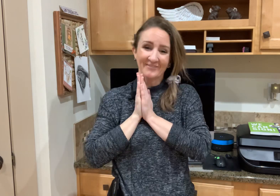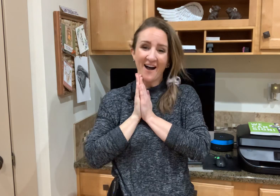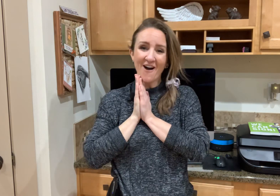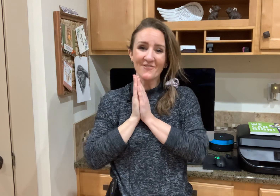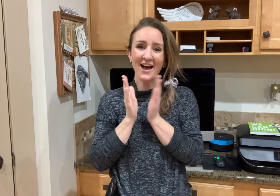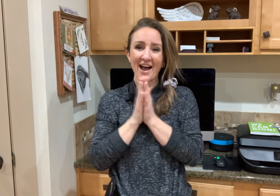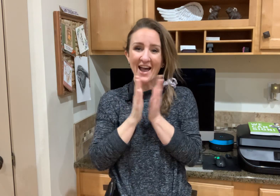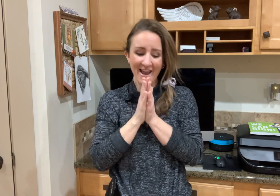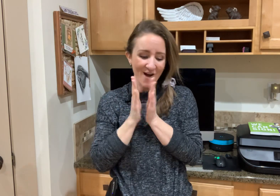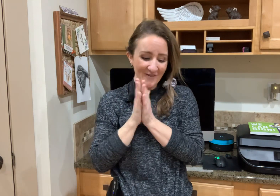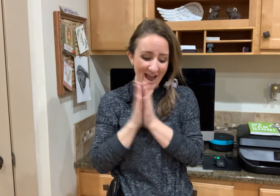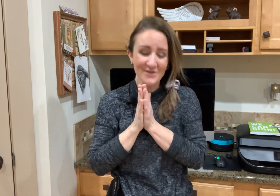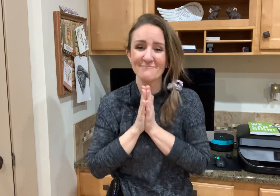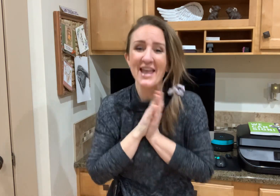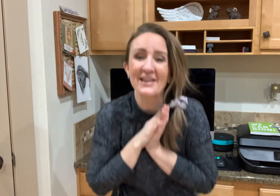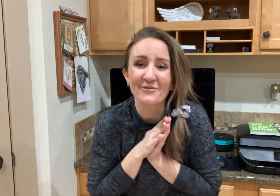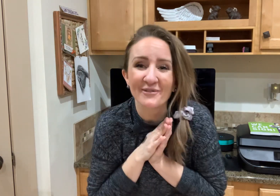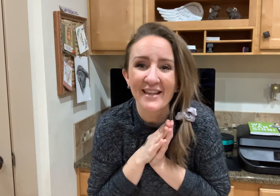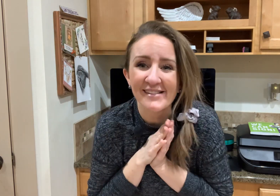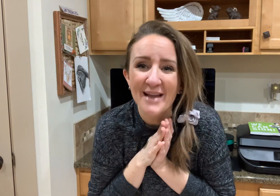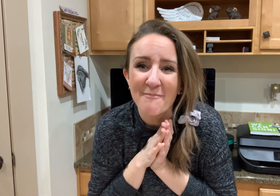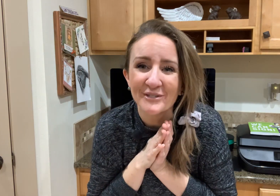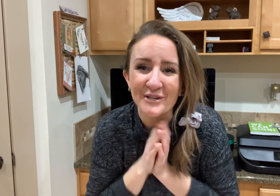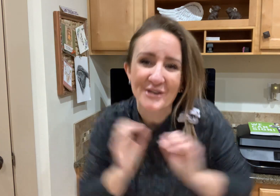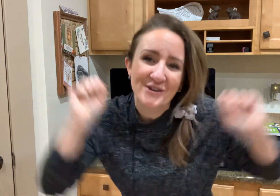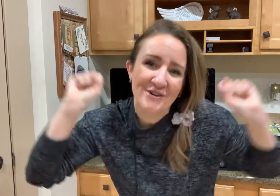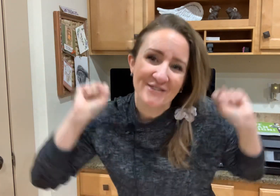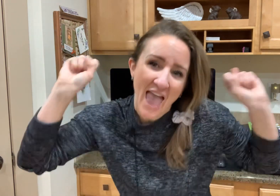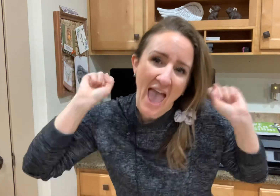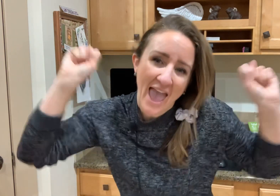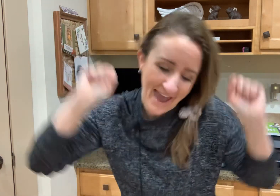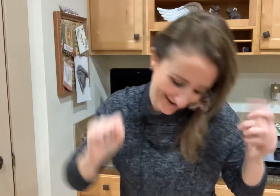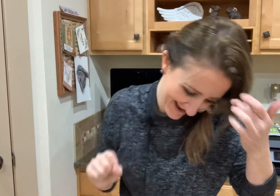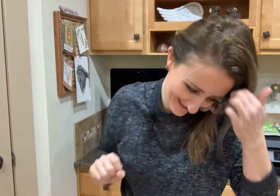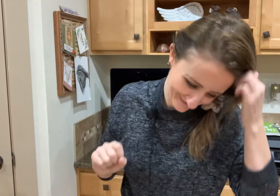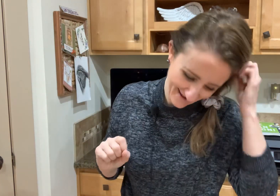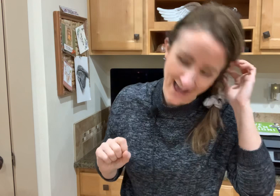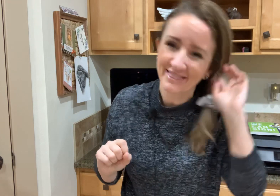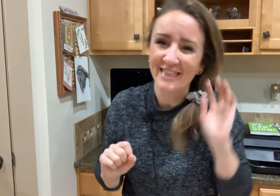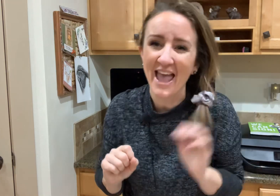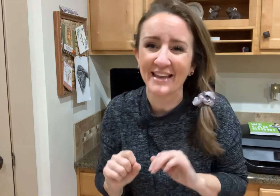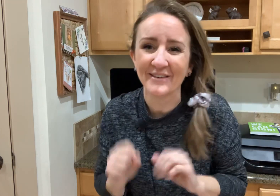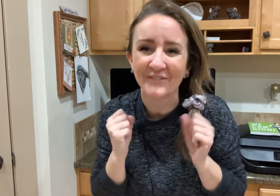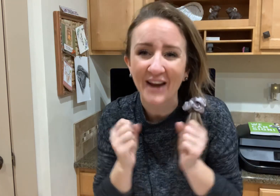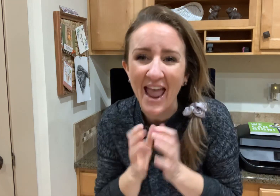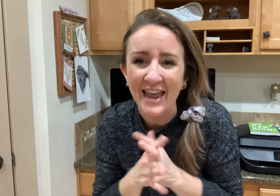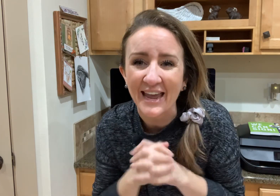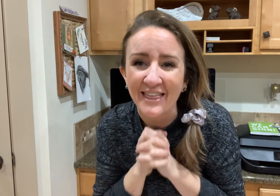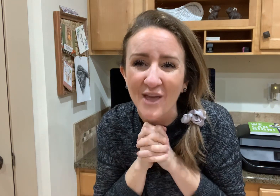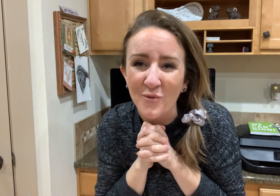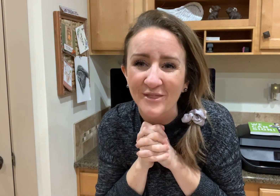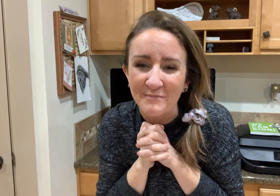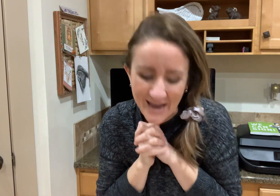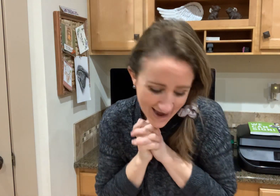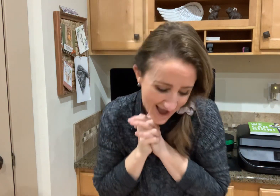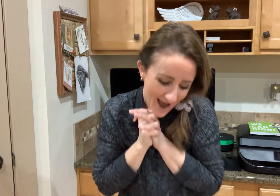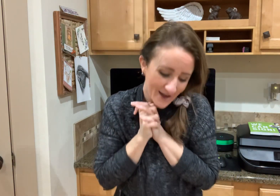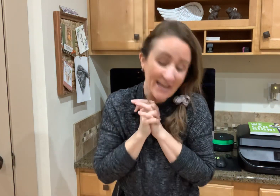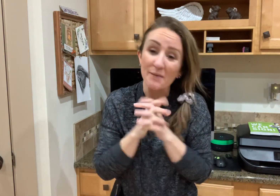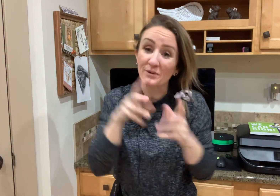All right, you made it through lesson number 2. Yay! Thank you for hanging in there with me. Keep